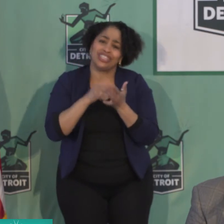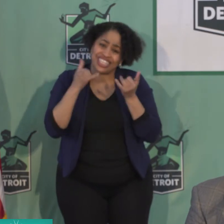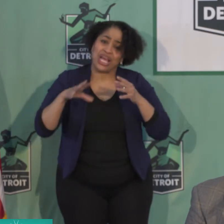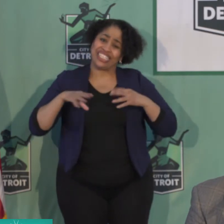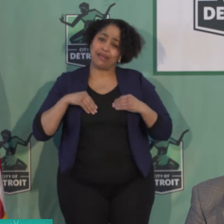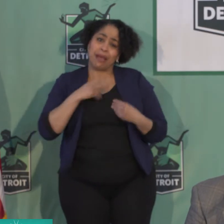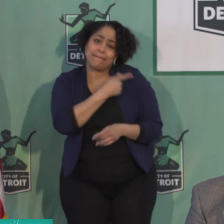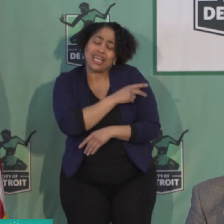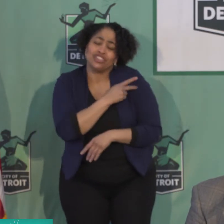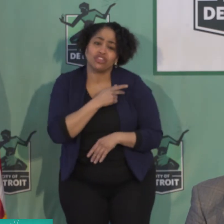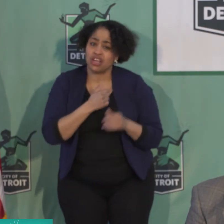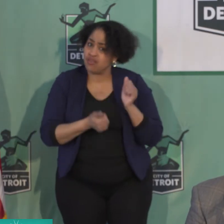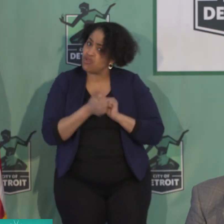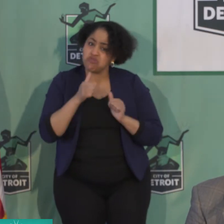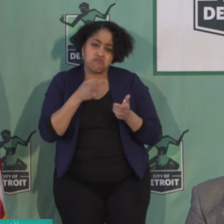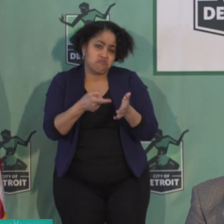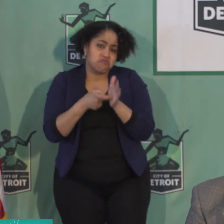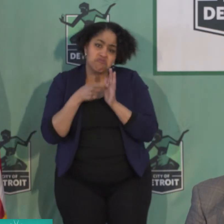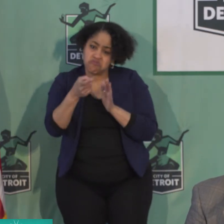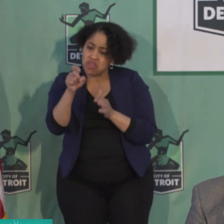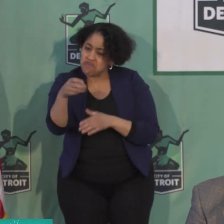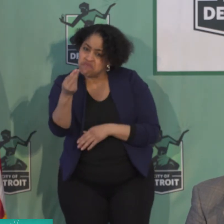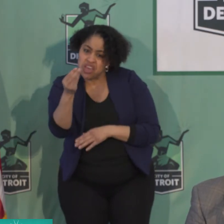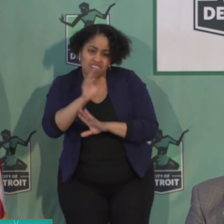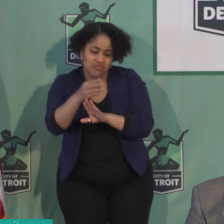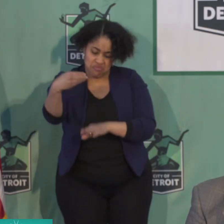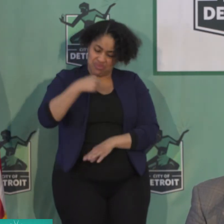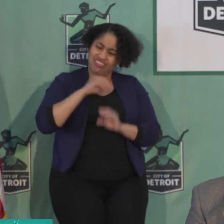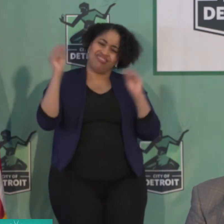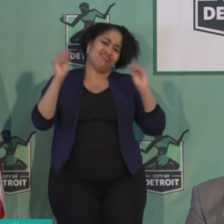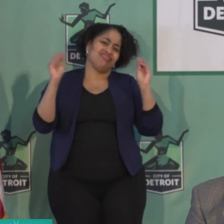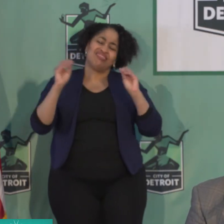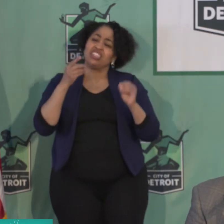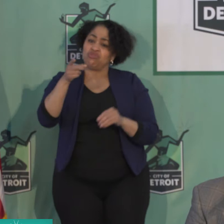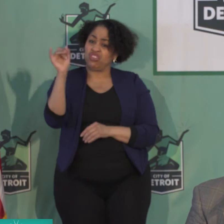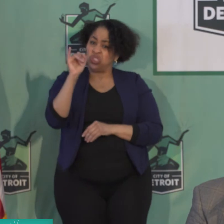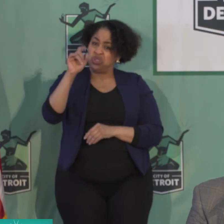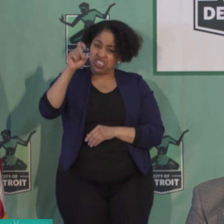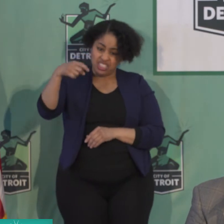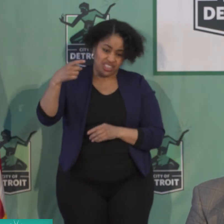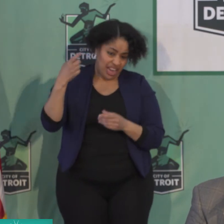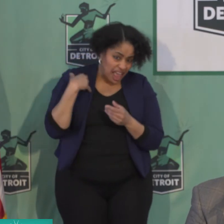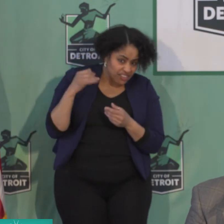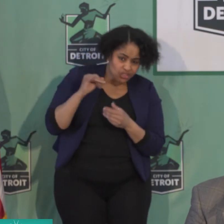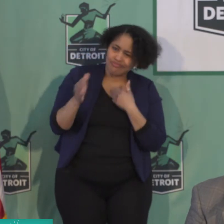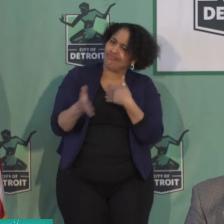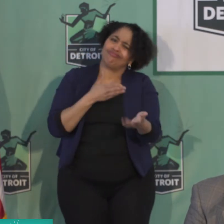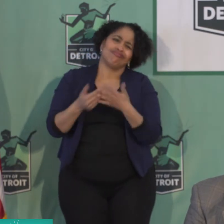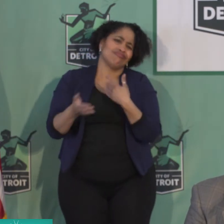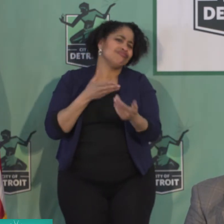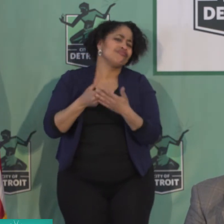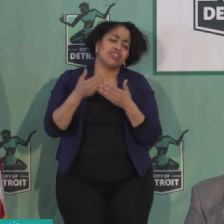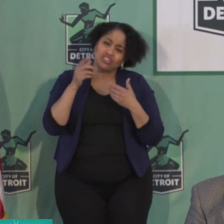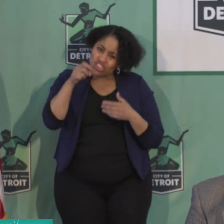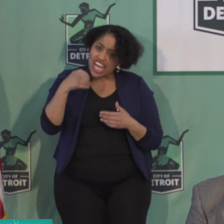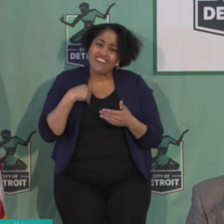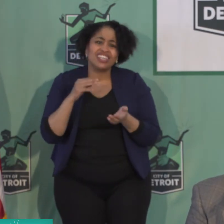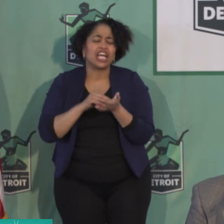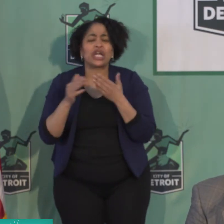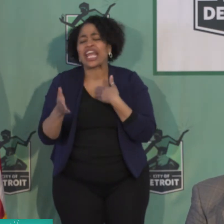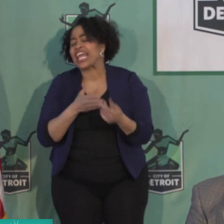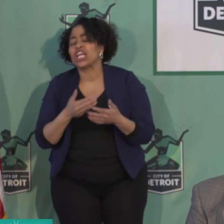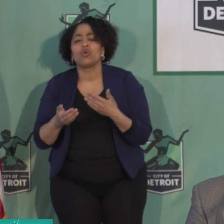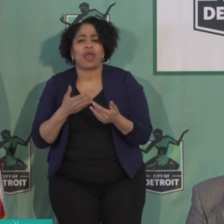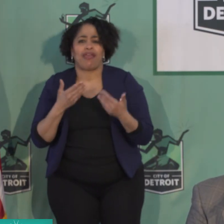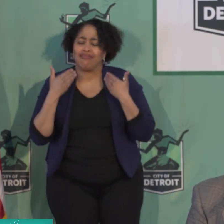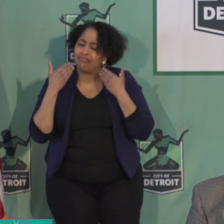now. Most of them don't require you to have any money, don't require you to have any insurance. You should have a doctor anyway. Call up,